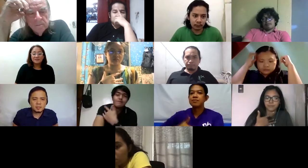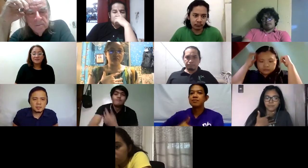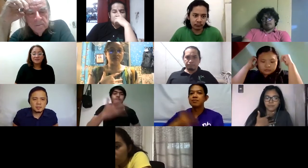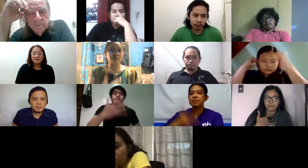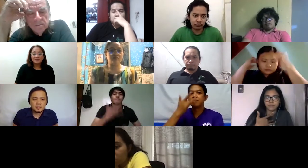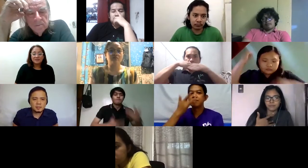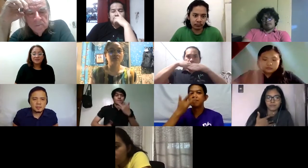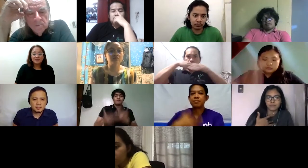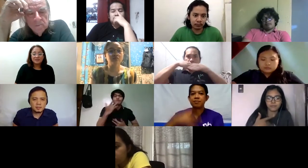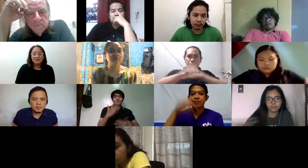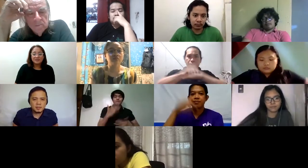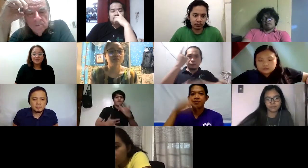Yeah.